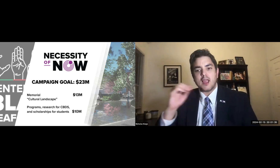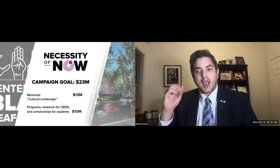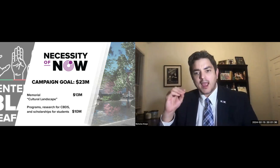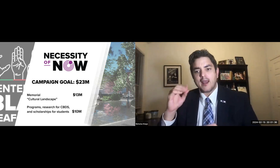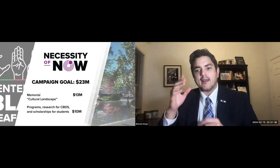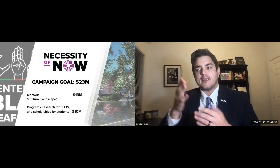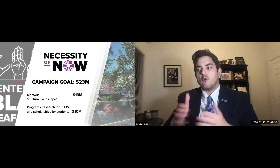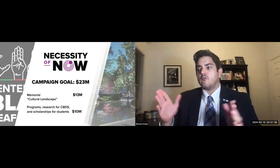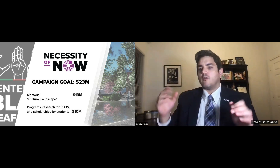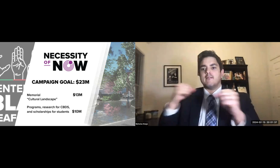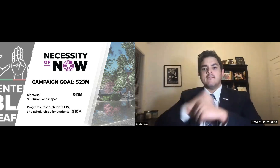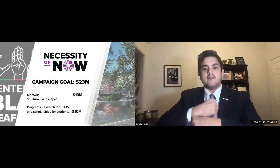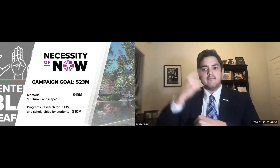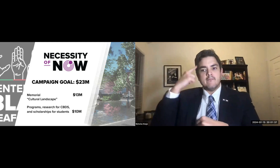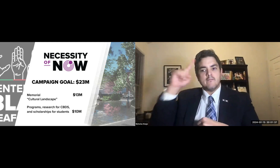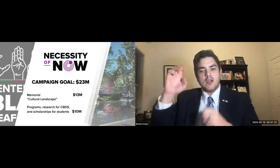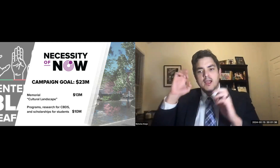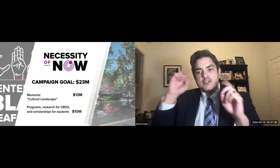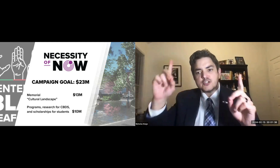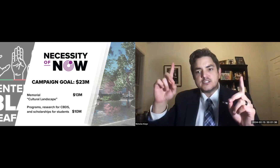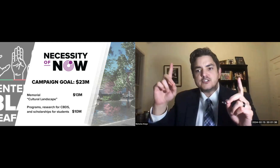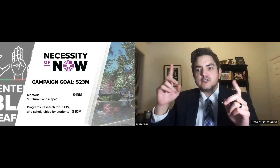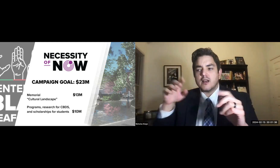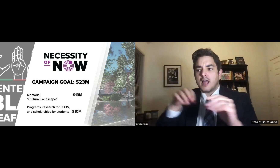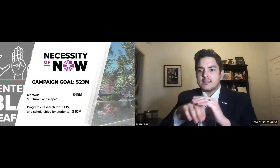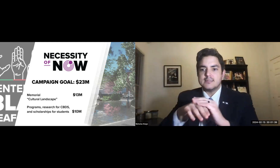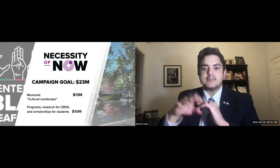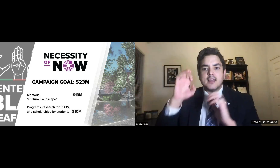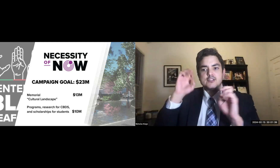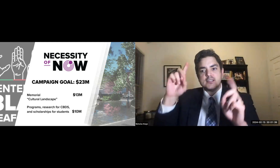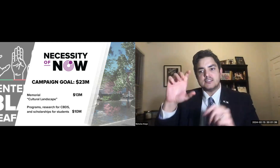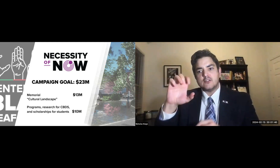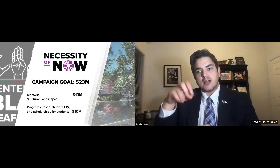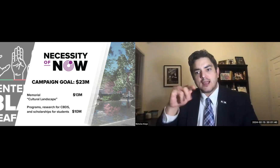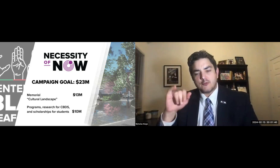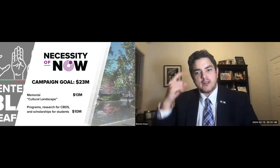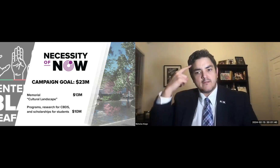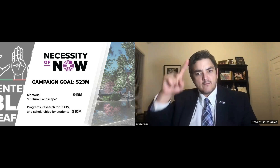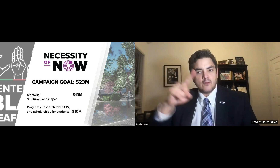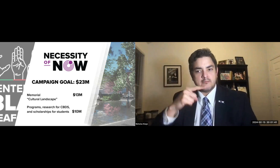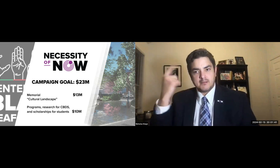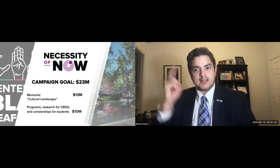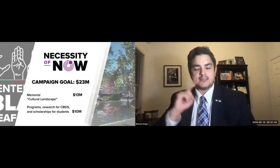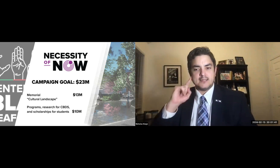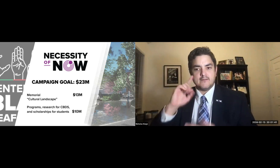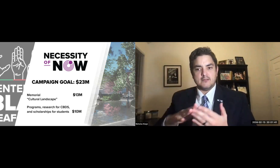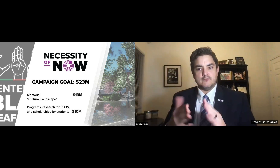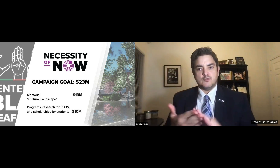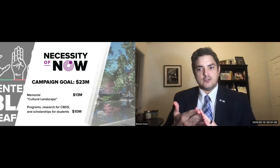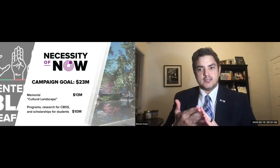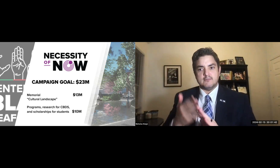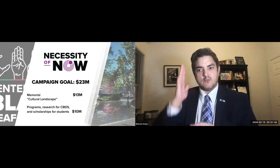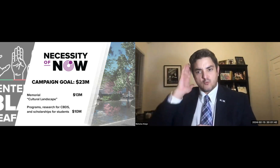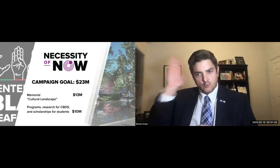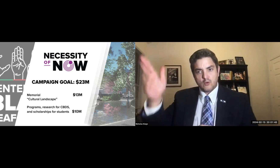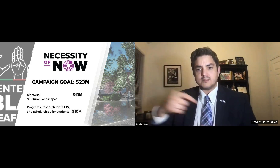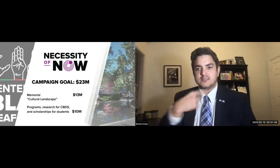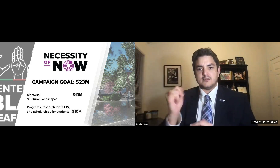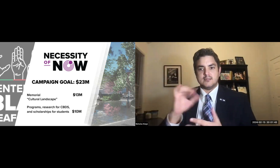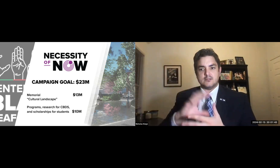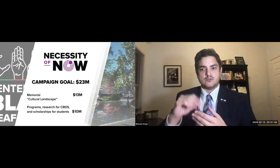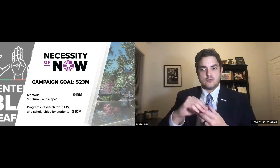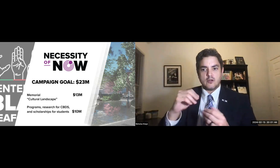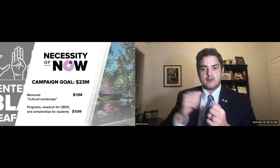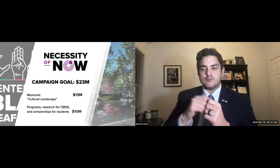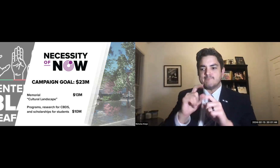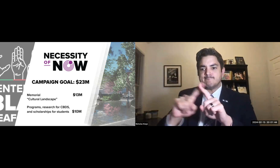the story of this mother of these 24 children and learn about the fight for education, the fight for access to education